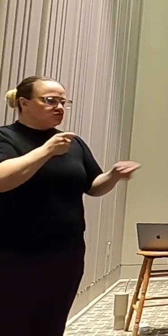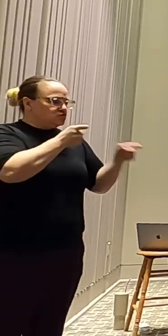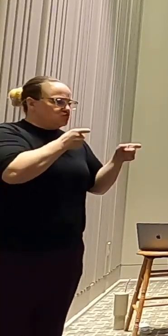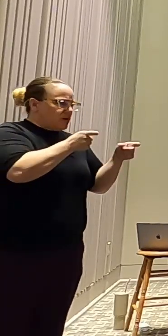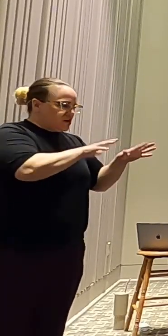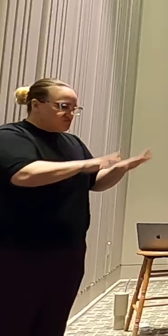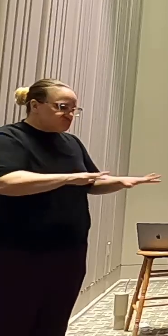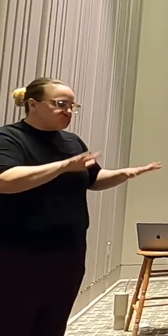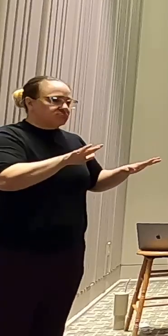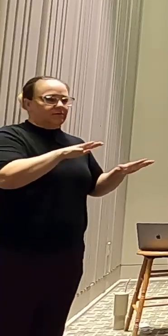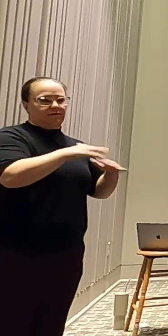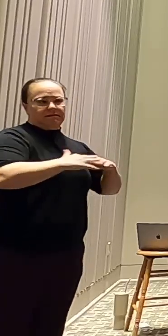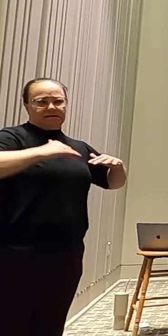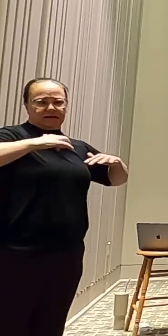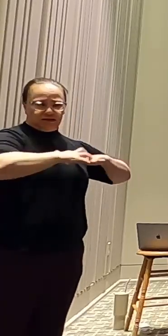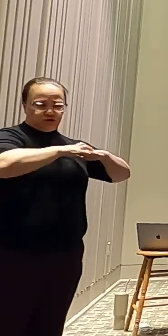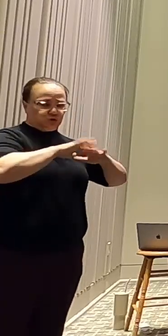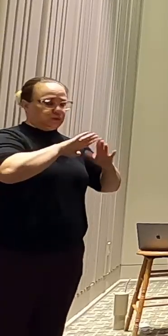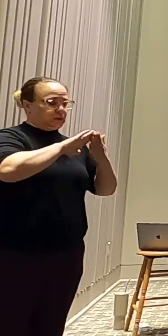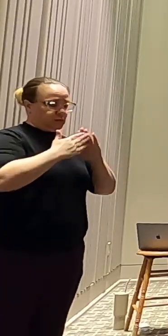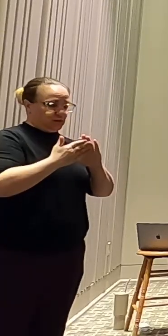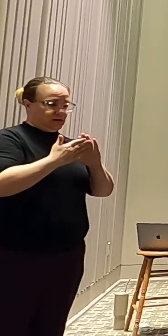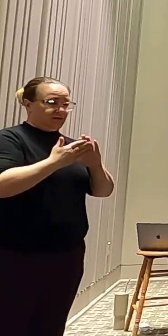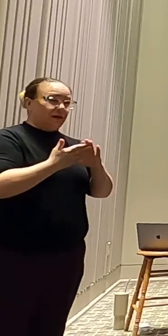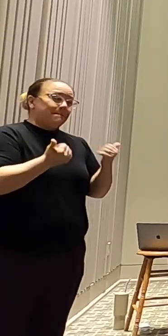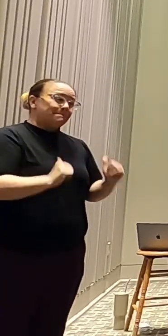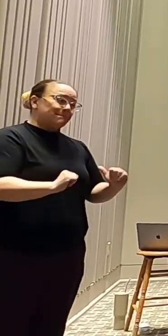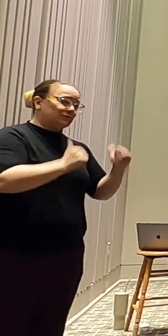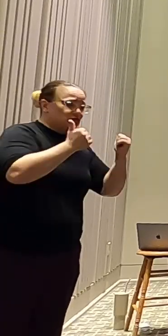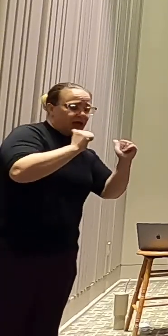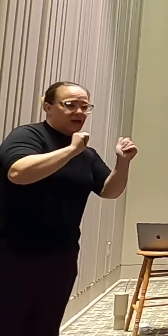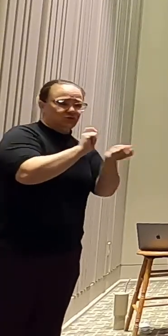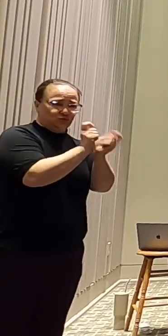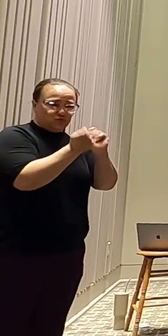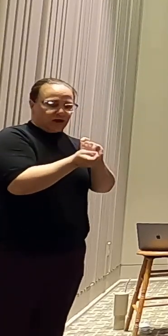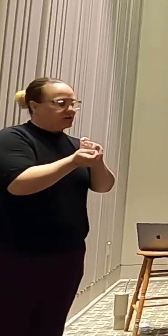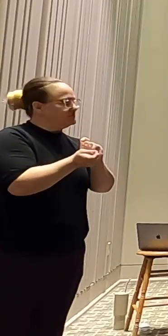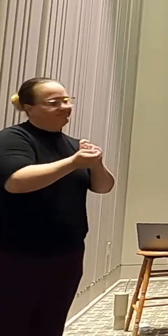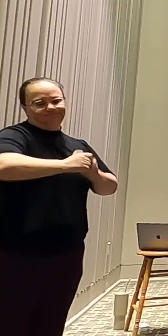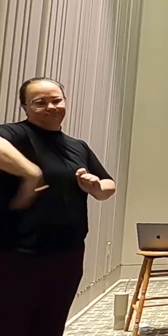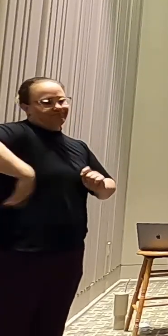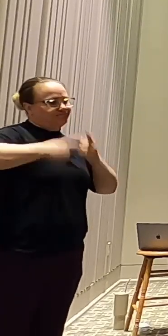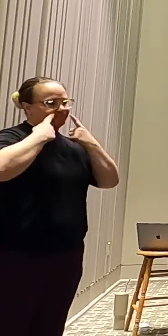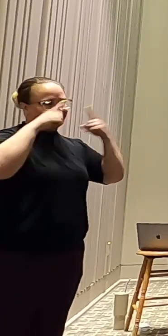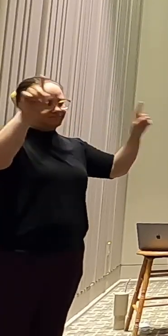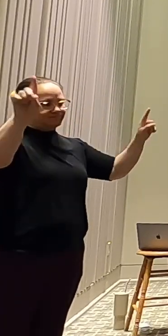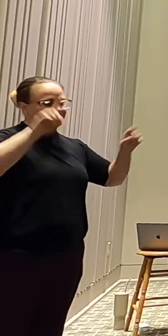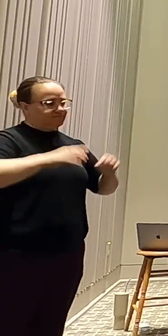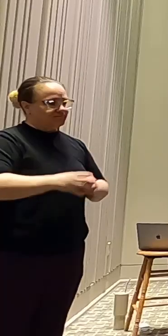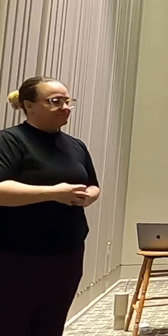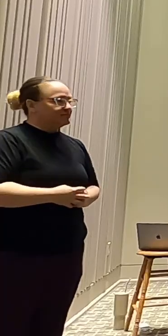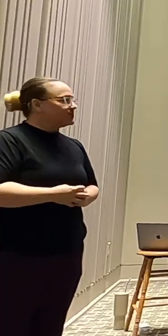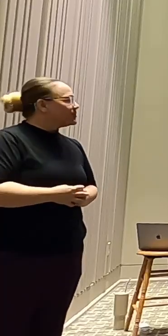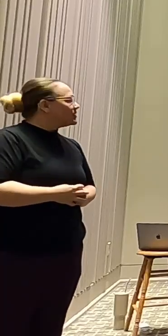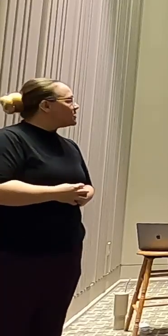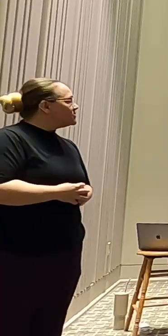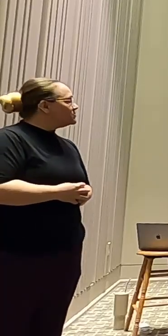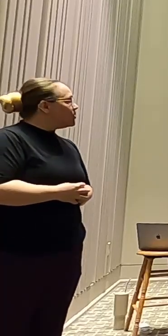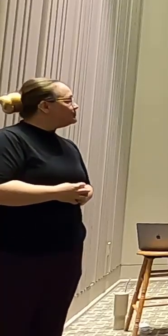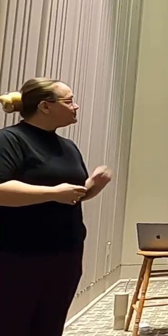communities. Attempts have been made to repeal this act, but so far it's been unsuccessful. So